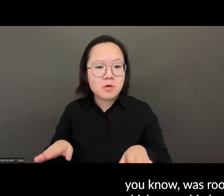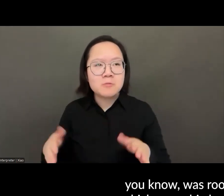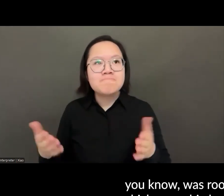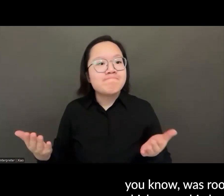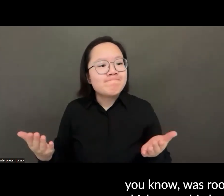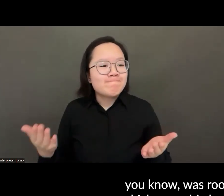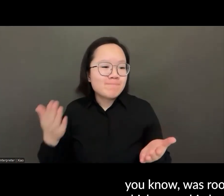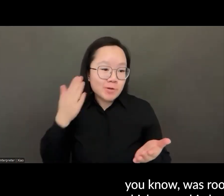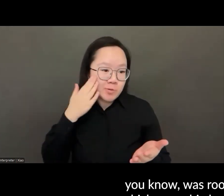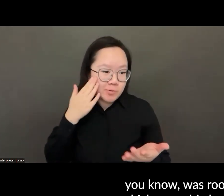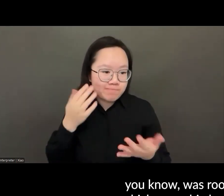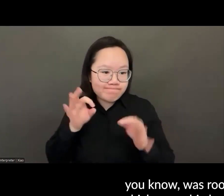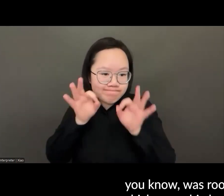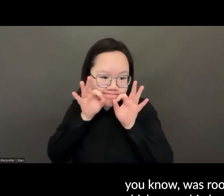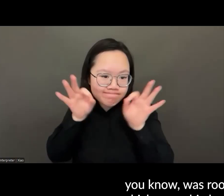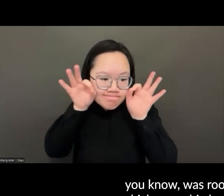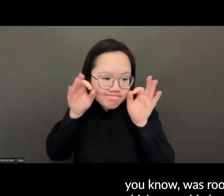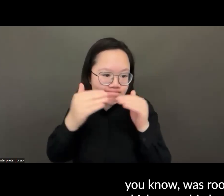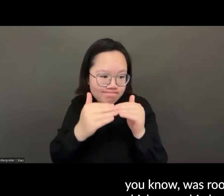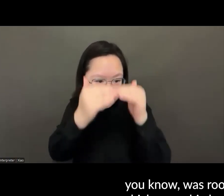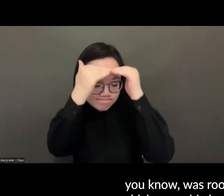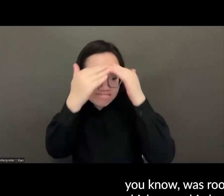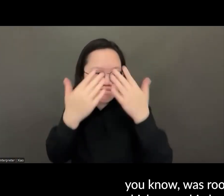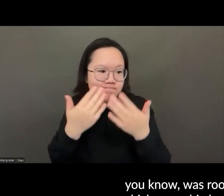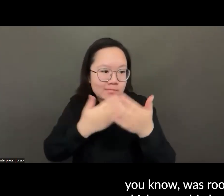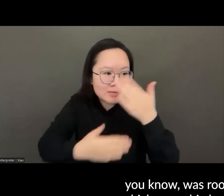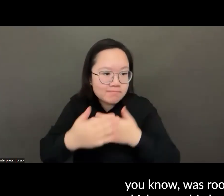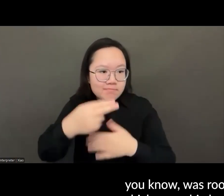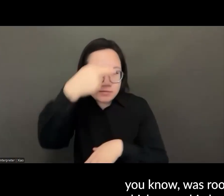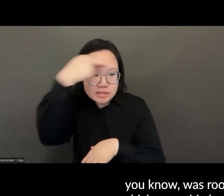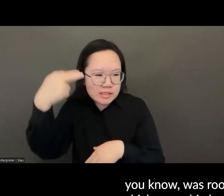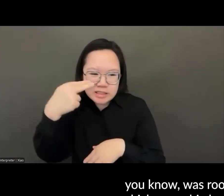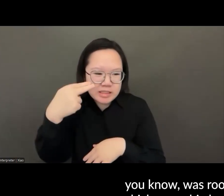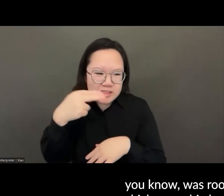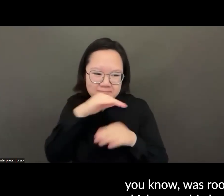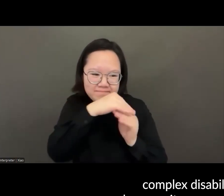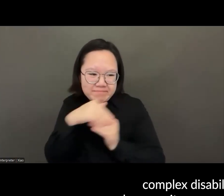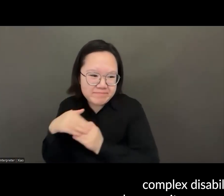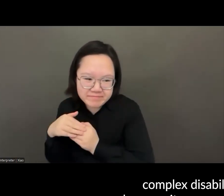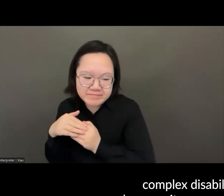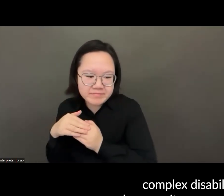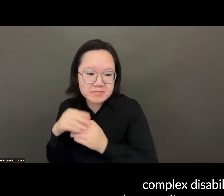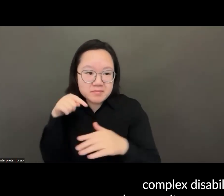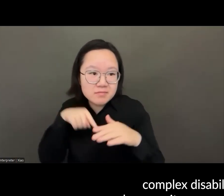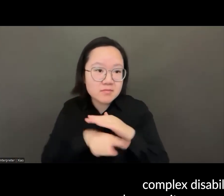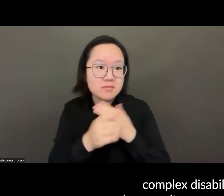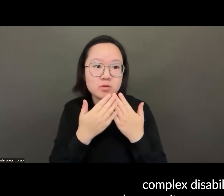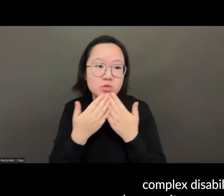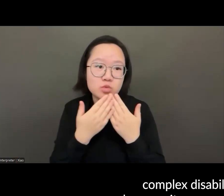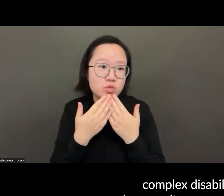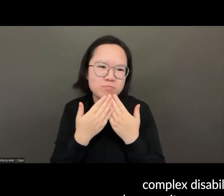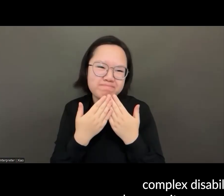was rooted around stigma, which was a big barrier for people with